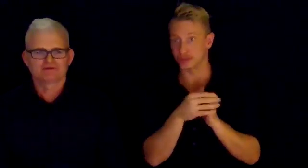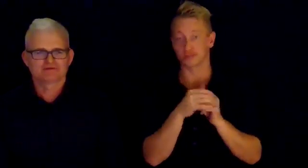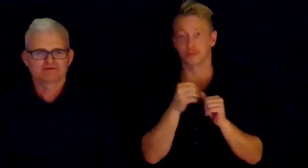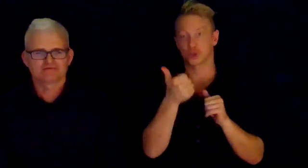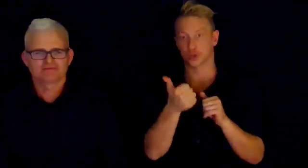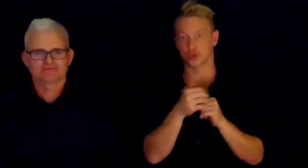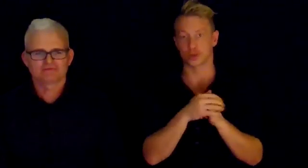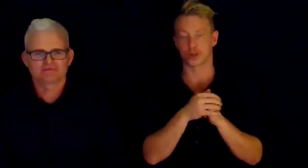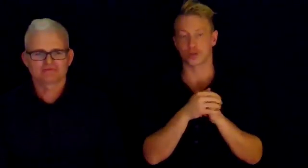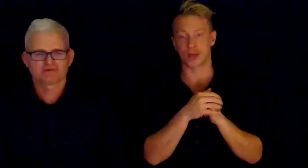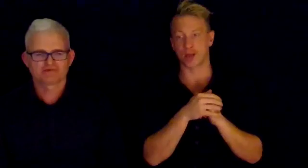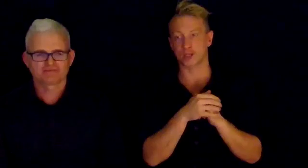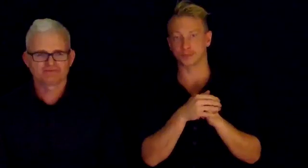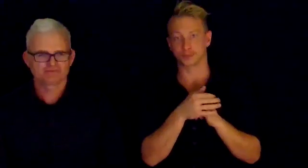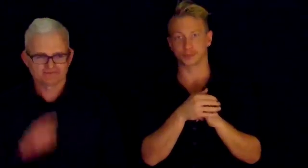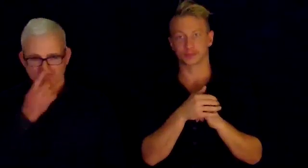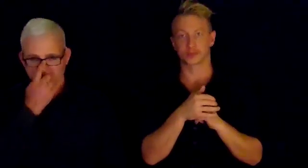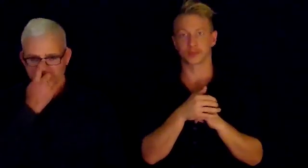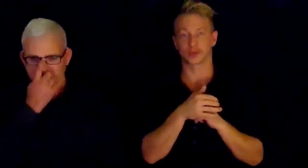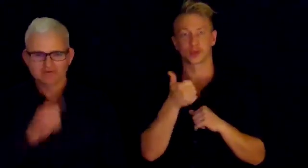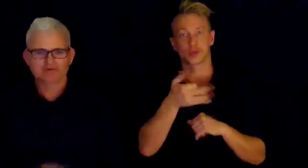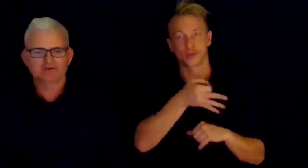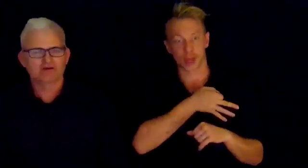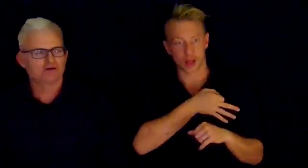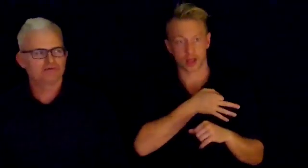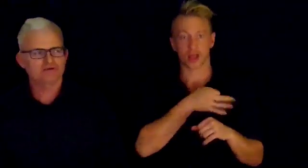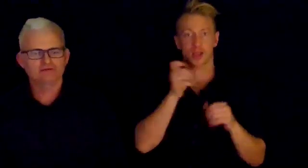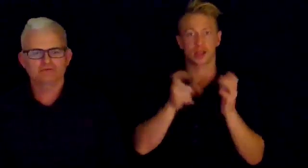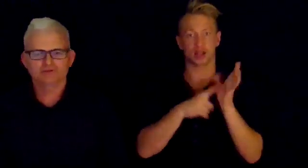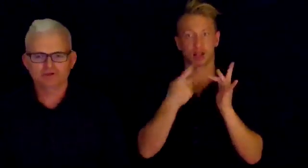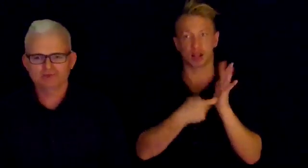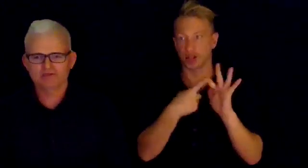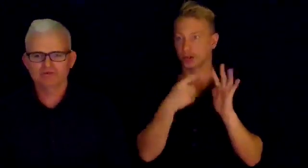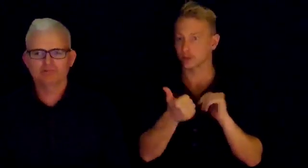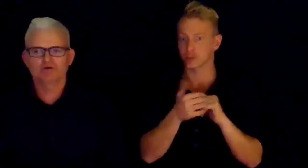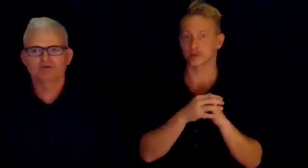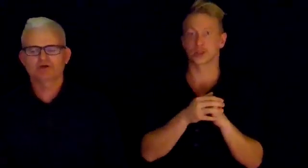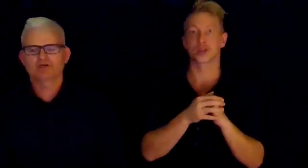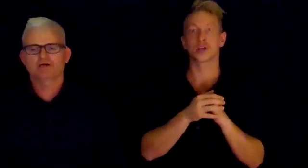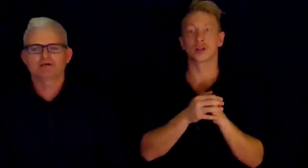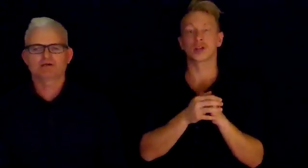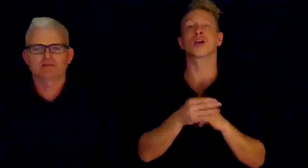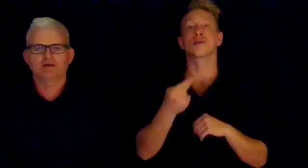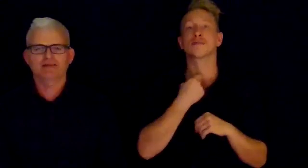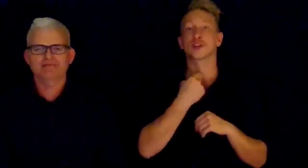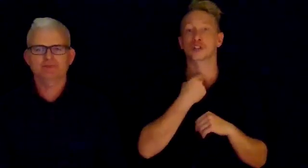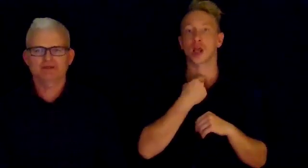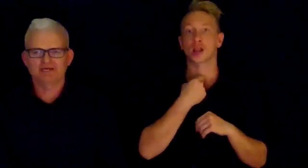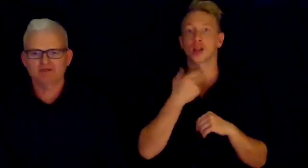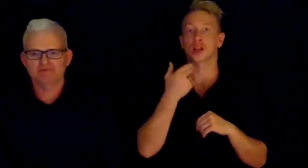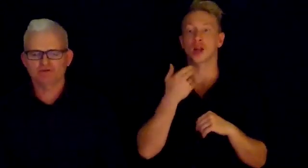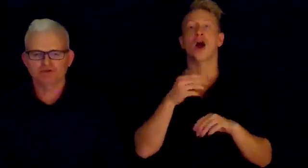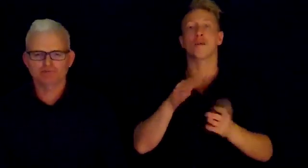Yep, good. Good from Paula. Claire's doing, yep, good. I think Michelle made a good point earlier about